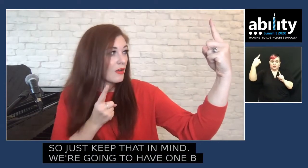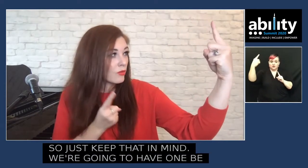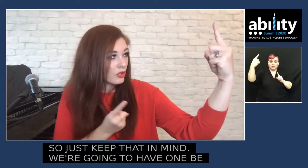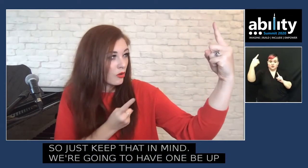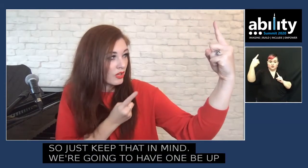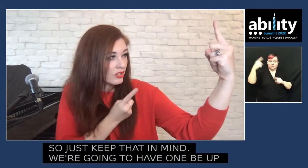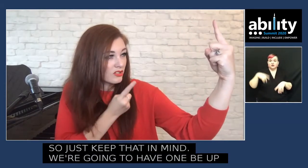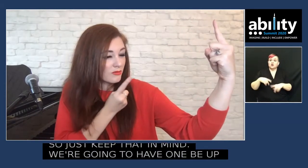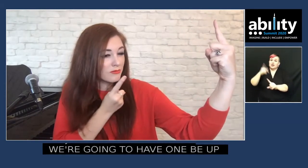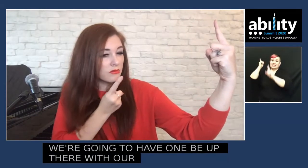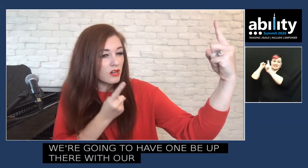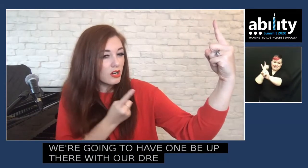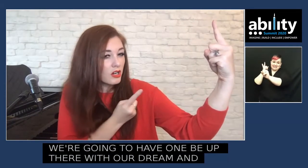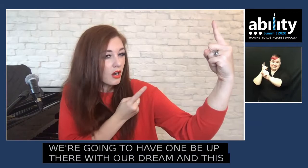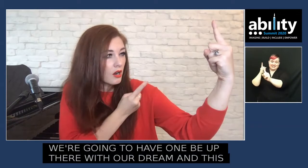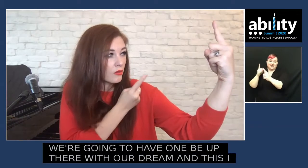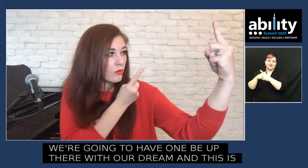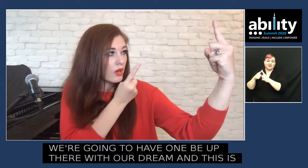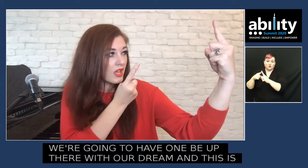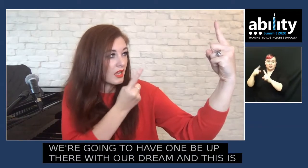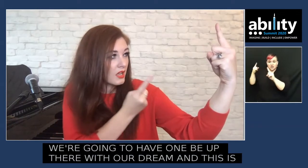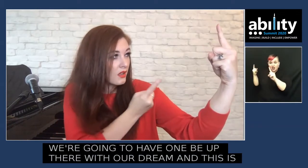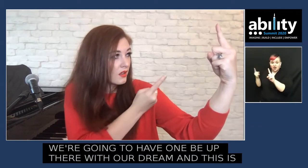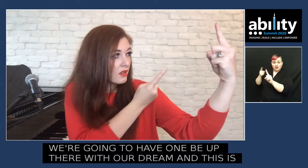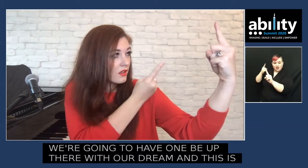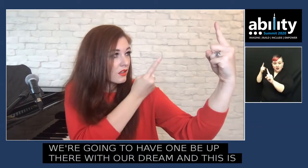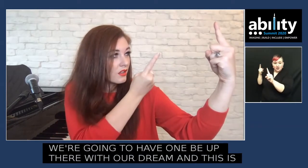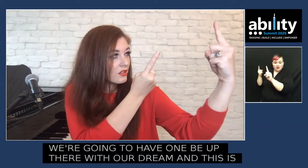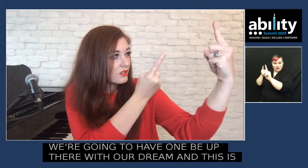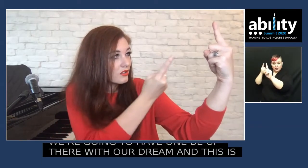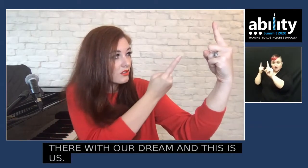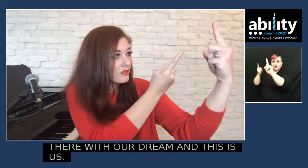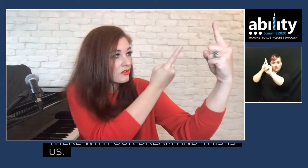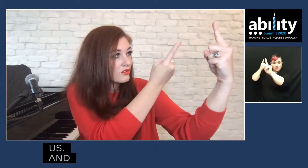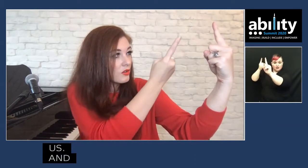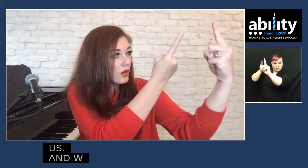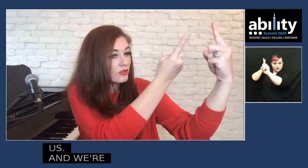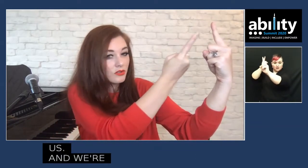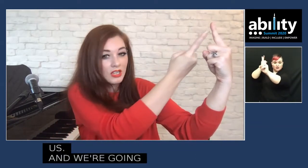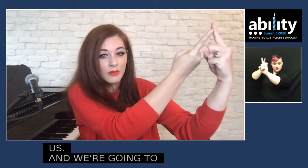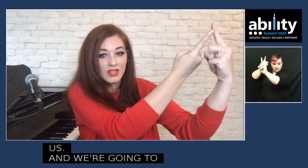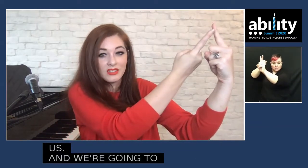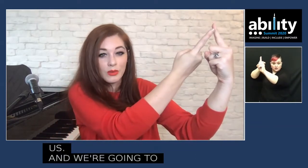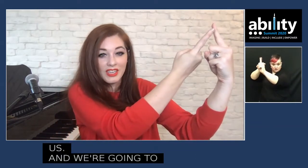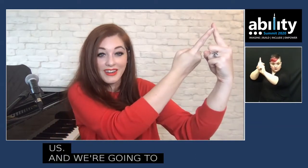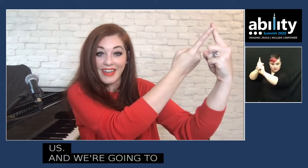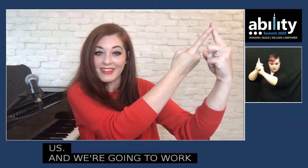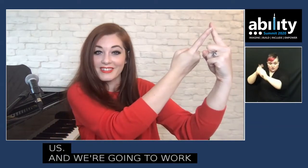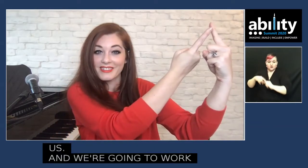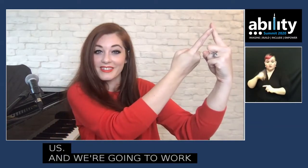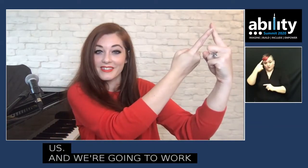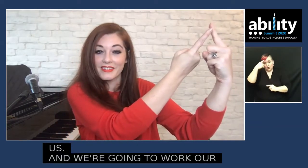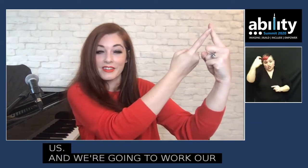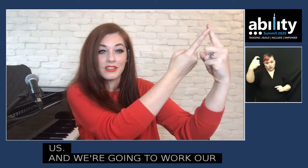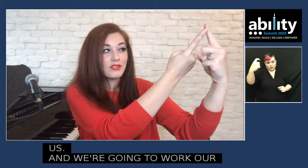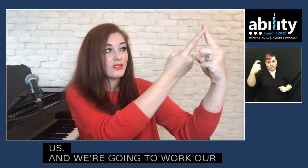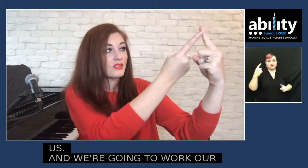us, and we're going to work our way to our dream until we